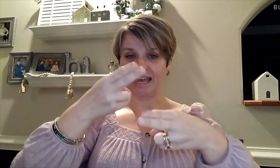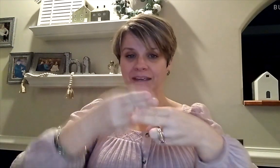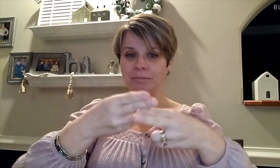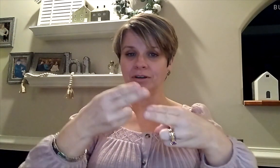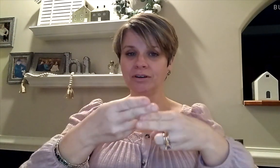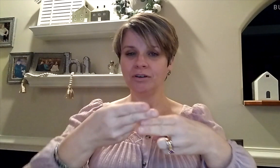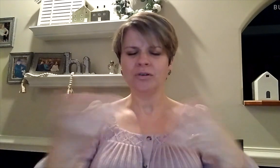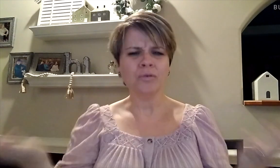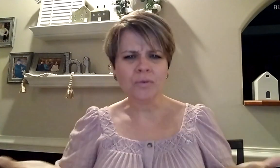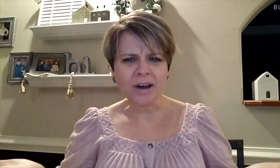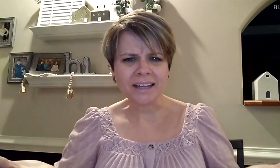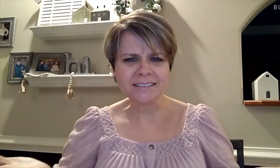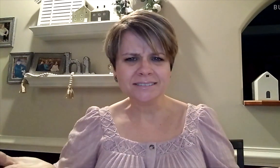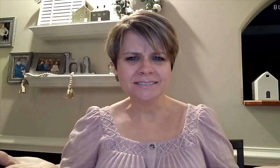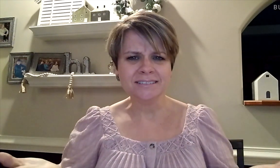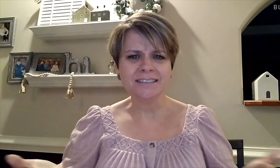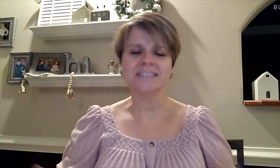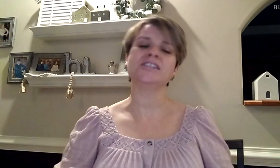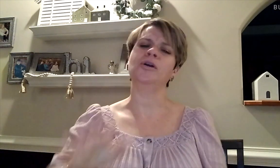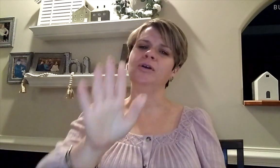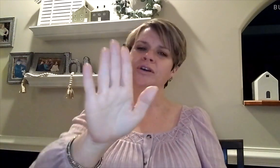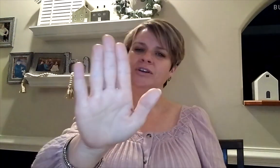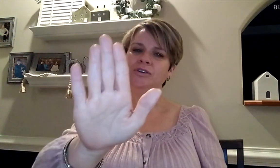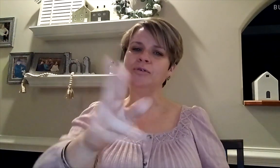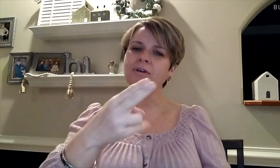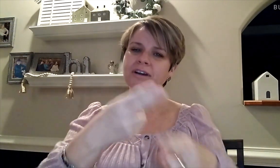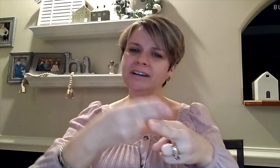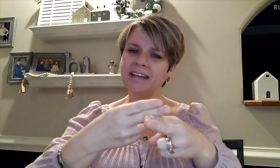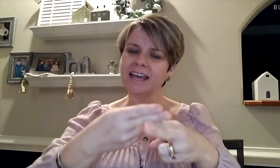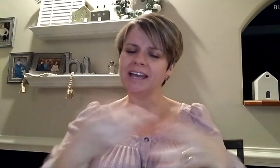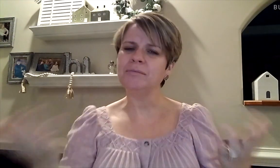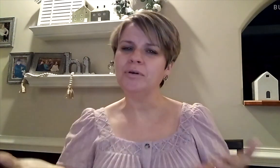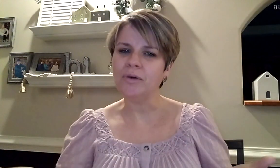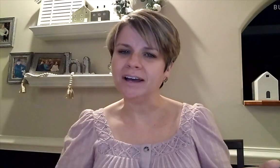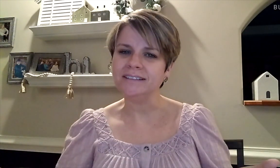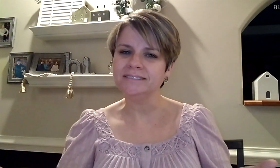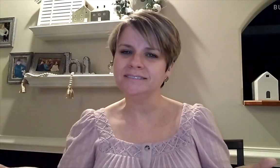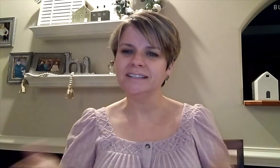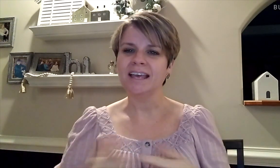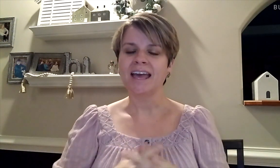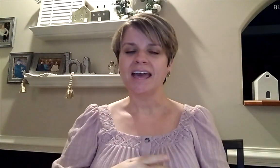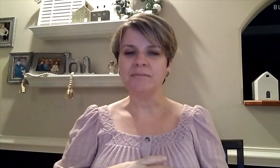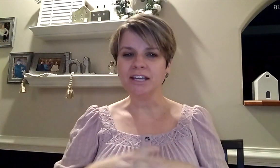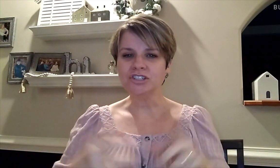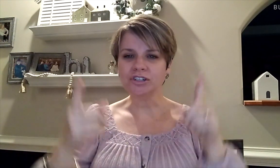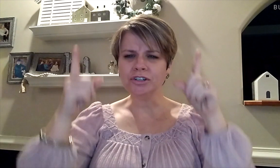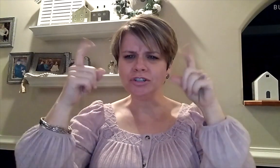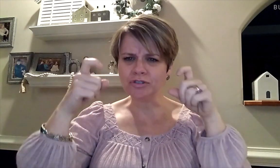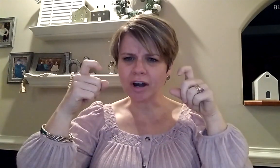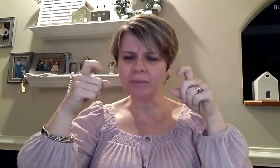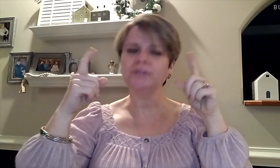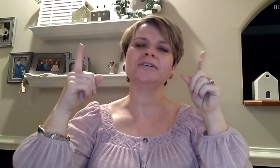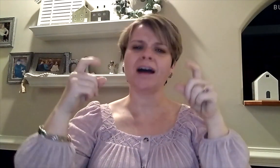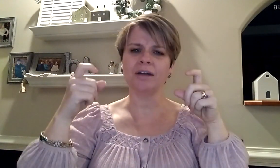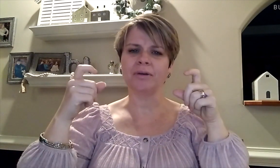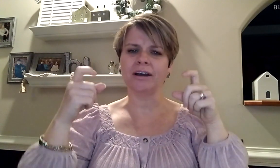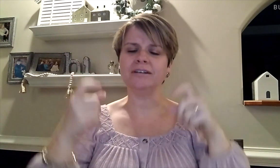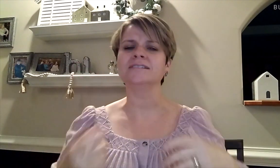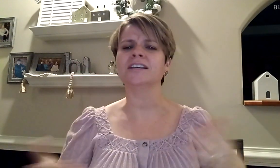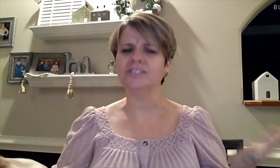name what? So your name what? And make sure you drop your eyebrows because